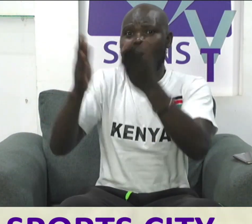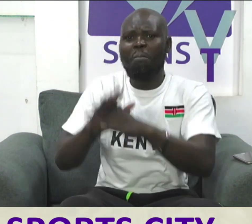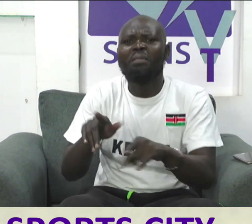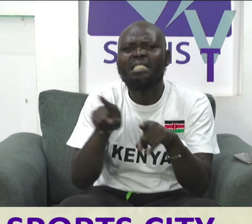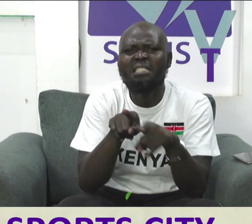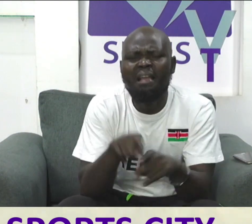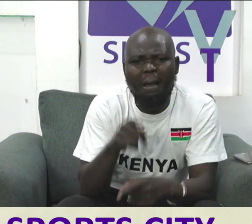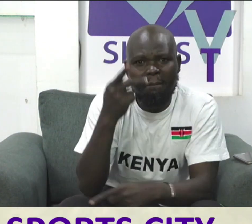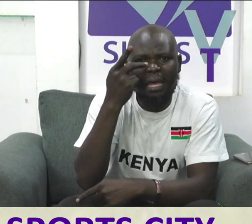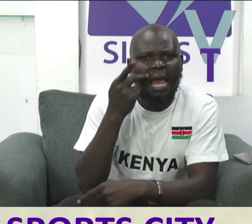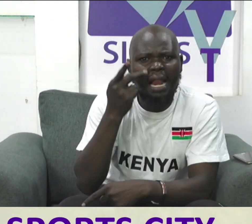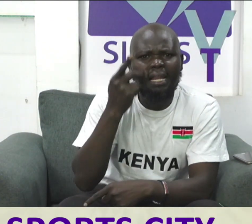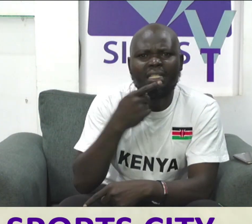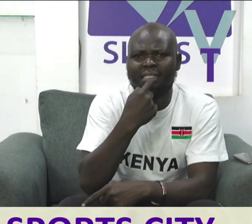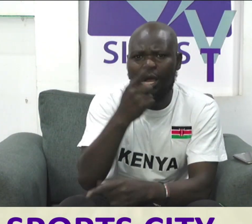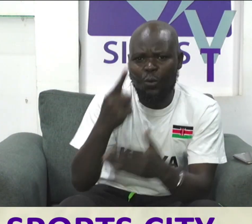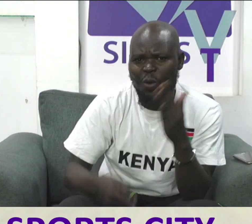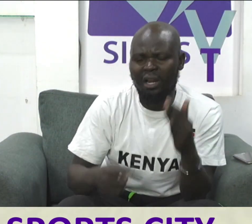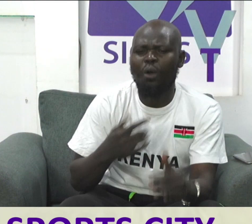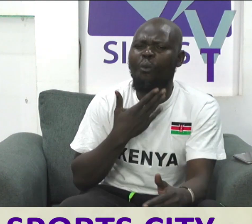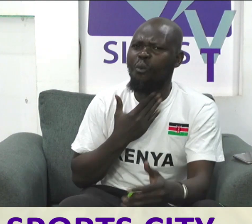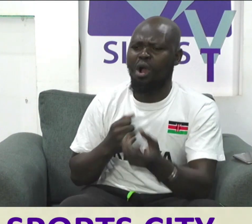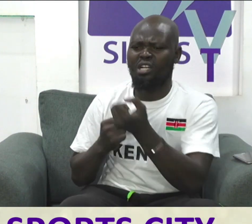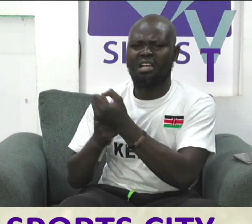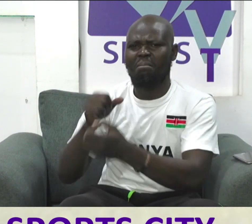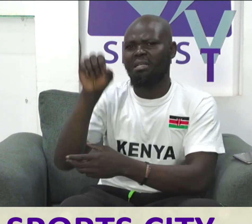they really have to try and improve.